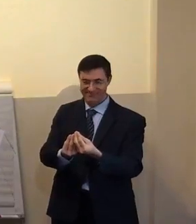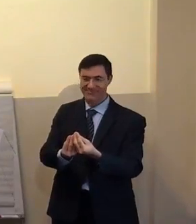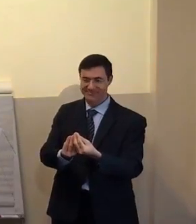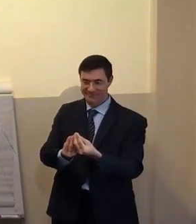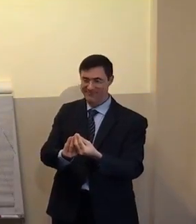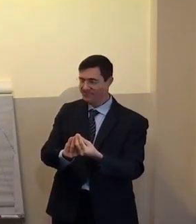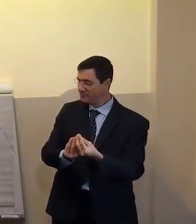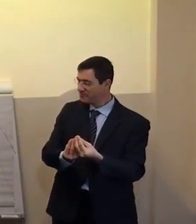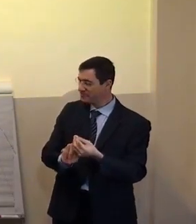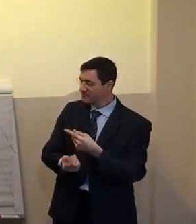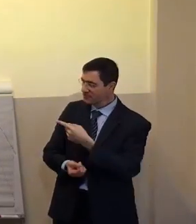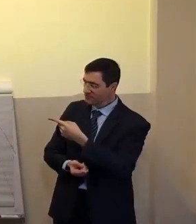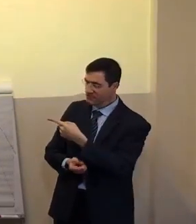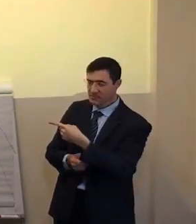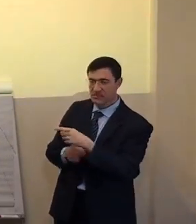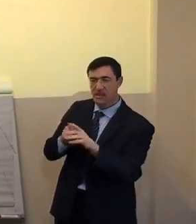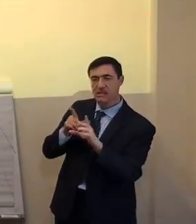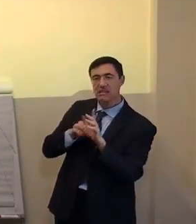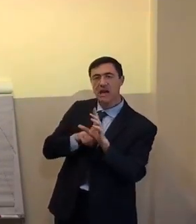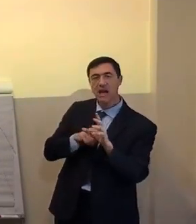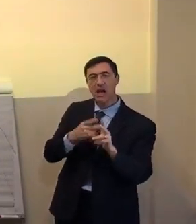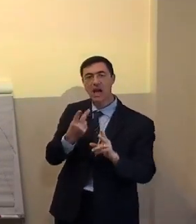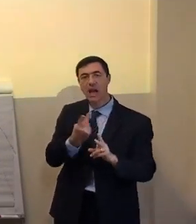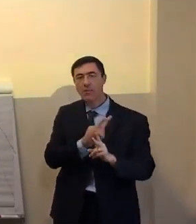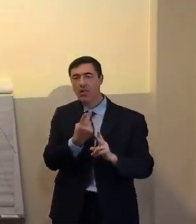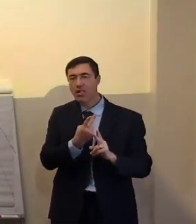This young couple are going to be married